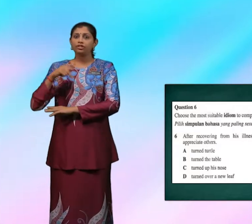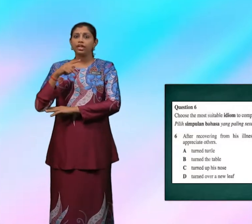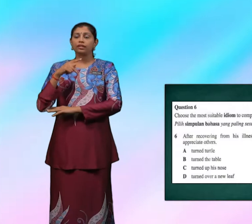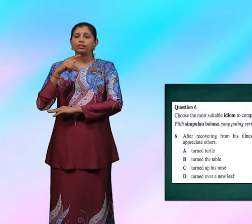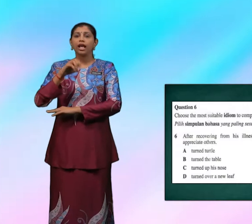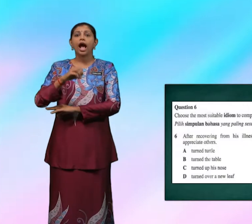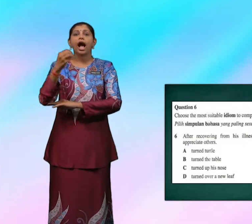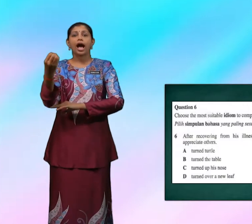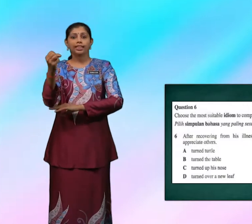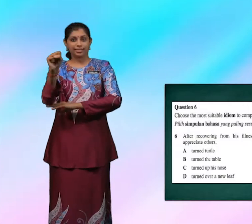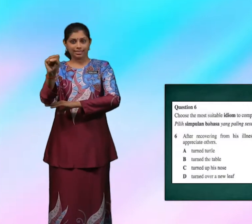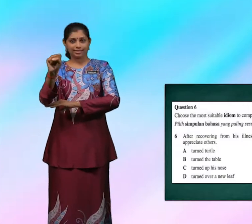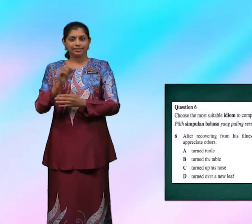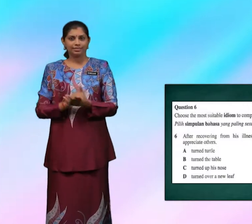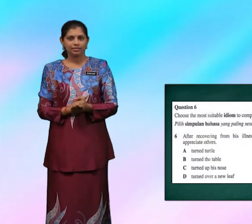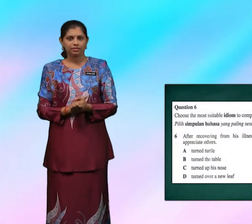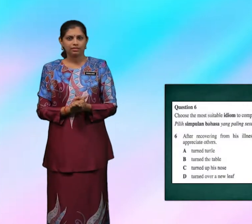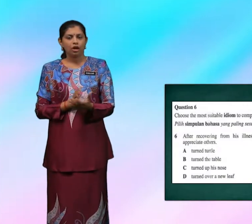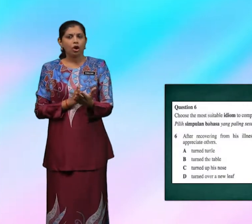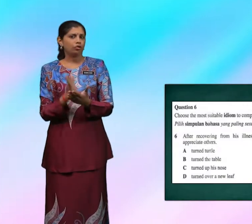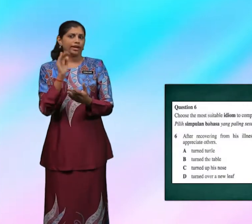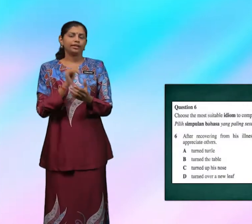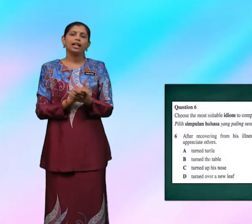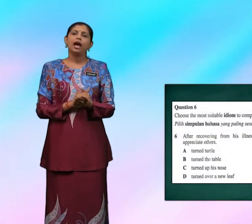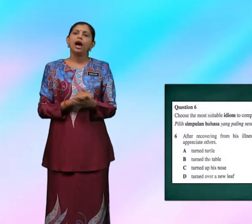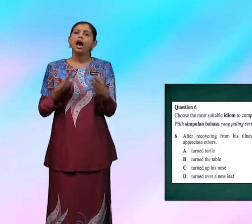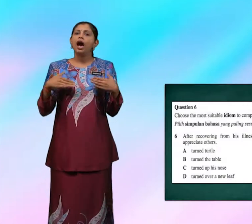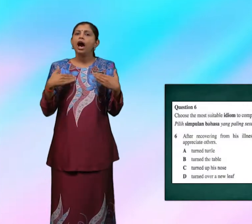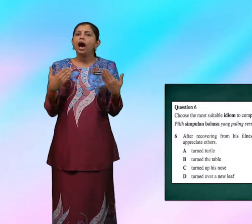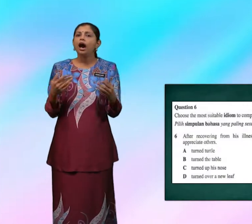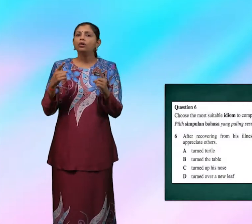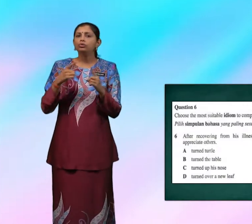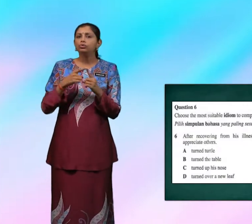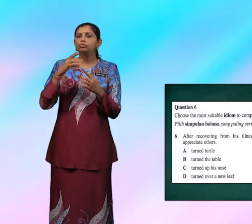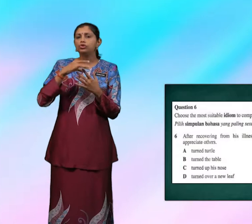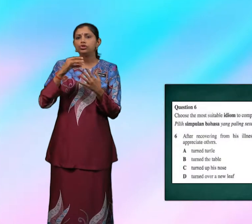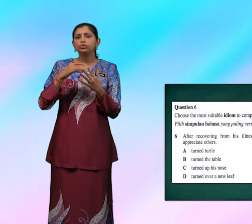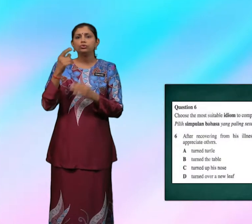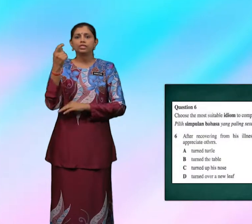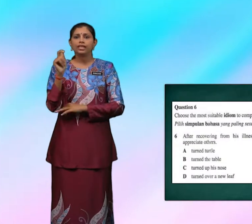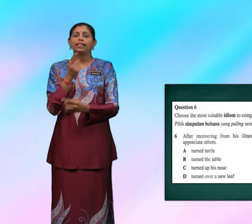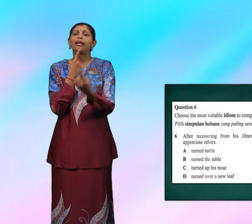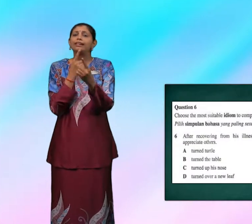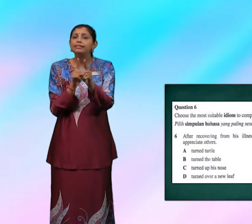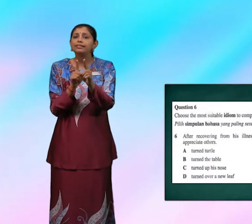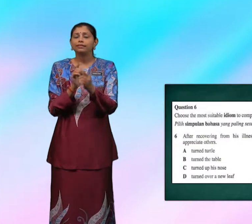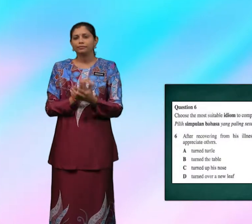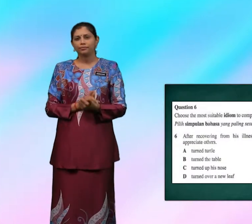appreciate others. All right, how to choose the answer?